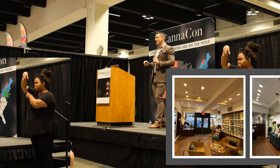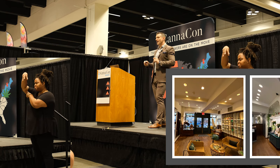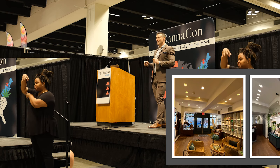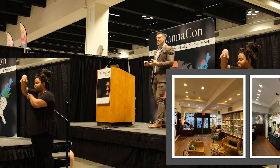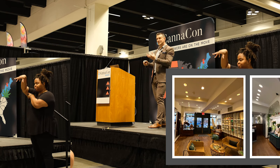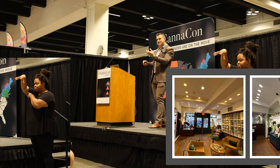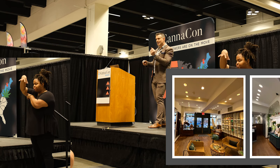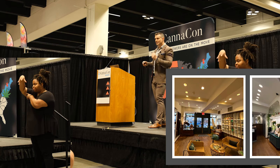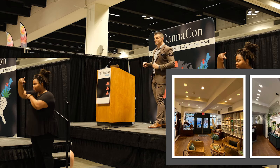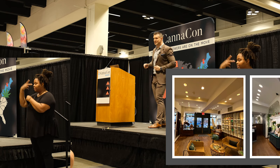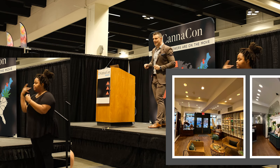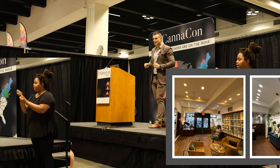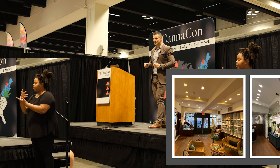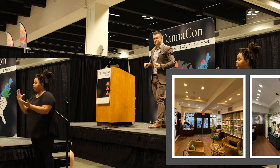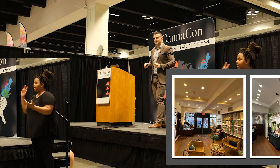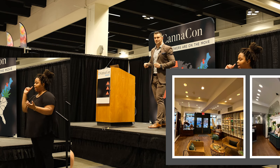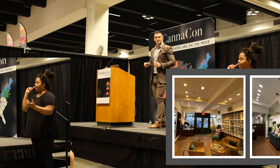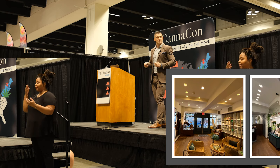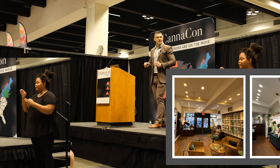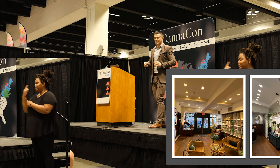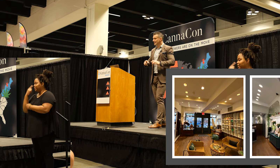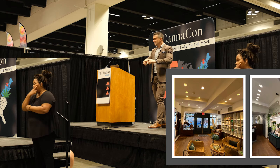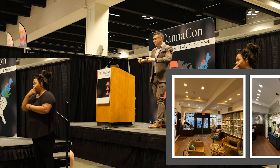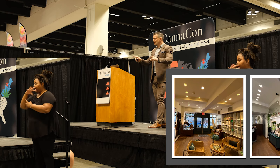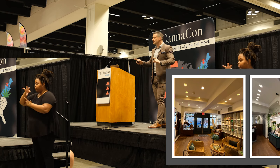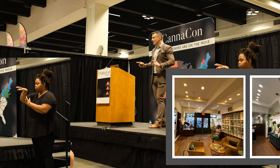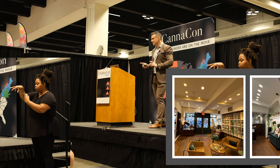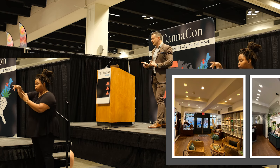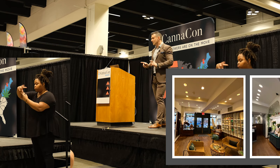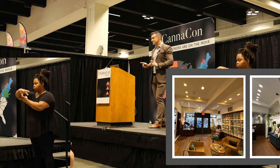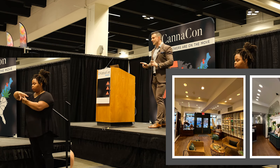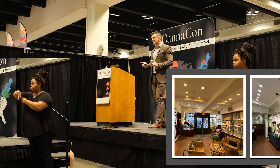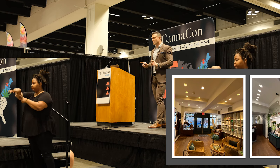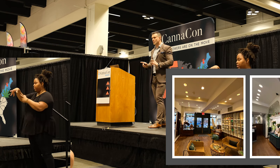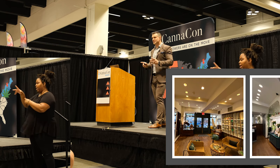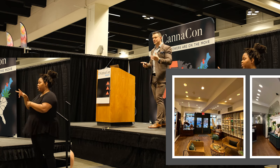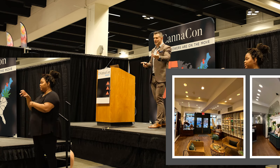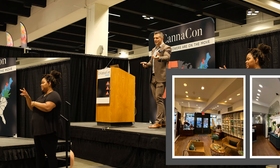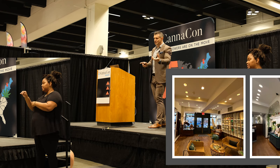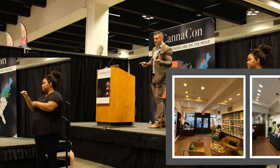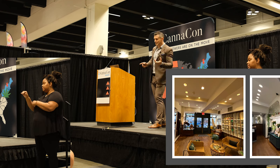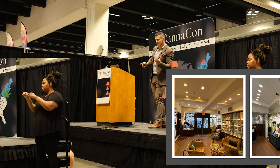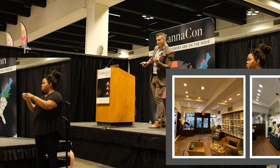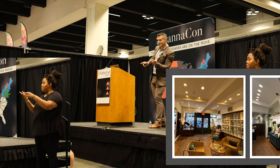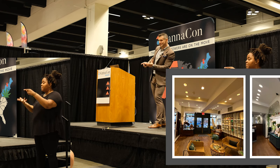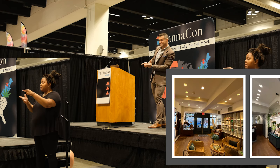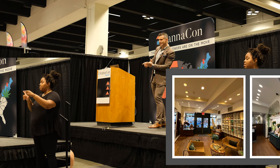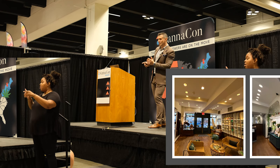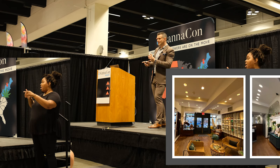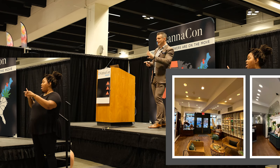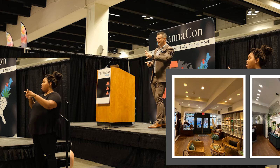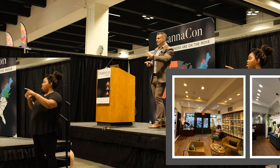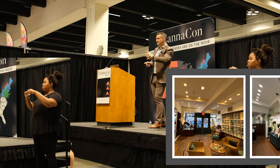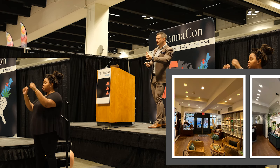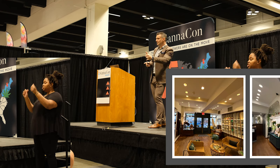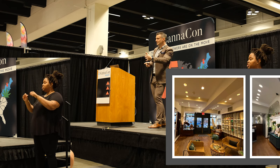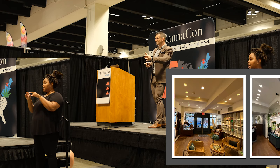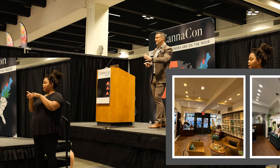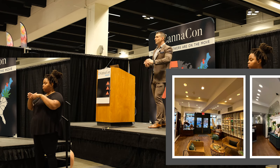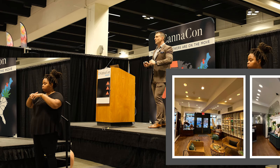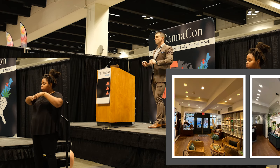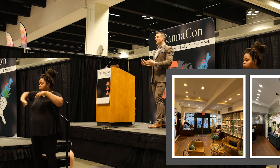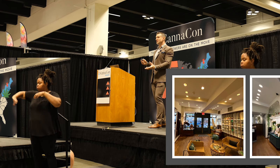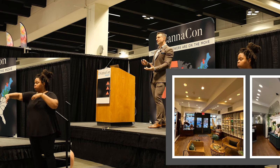fisheye pendant style camera, can get total coverage of all those areas. But when we start doing L-shaped stores, rectangular